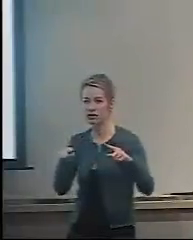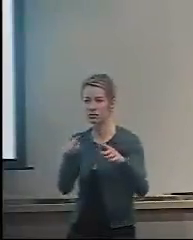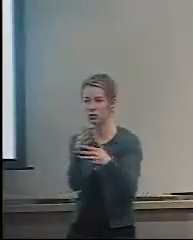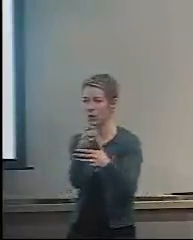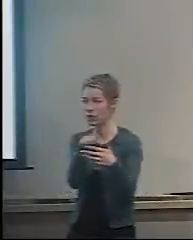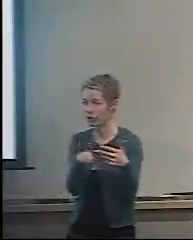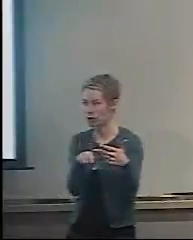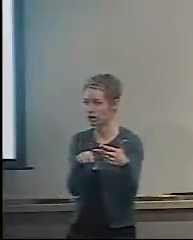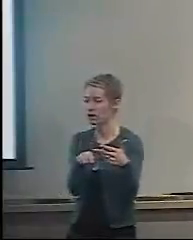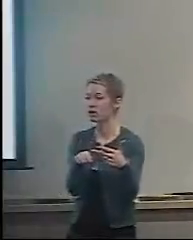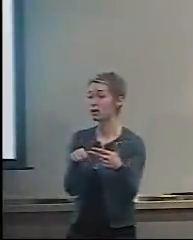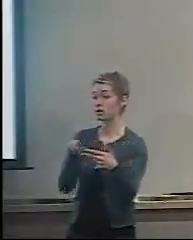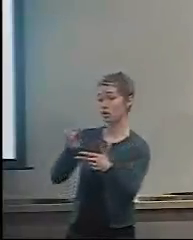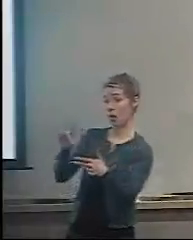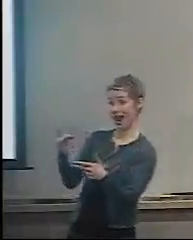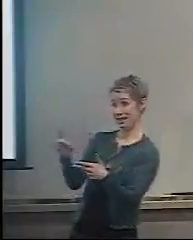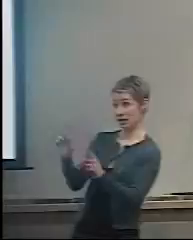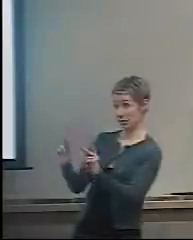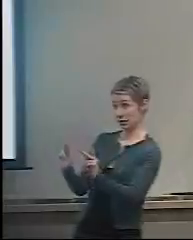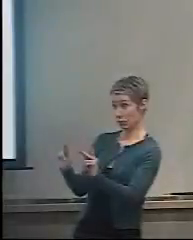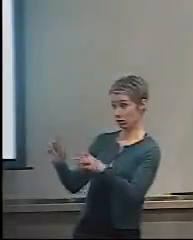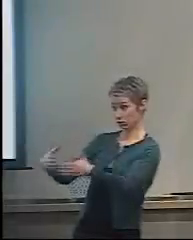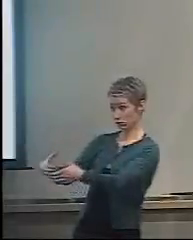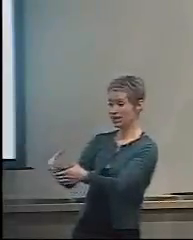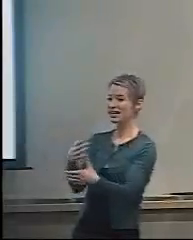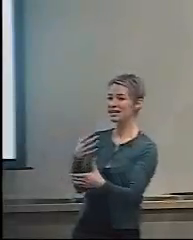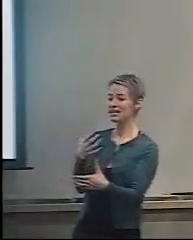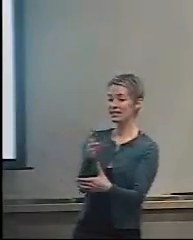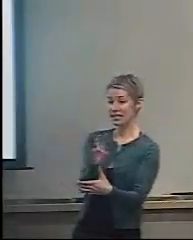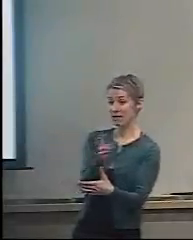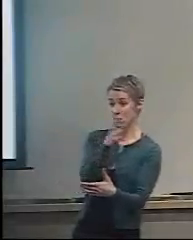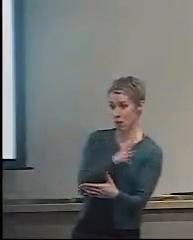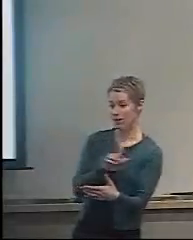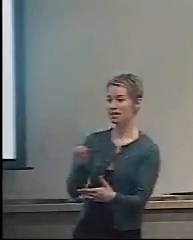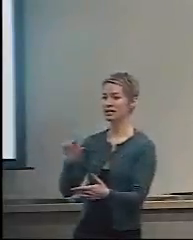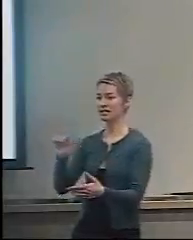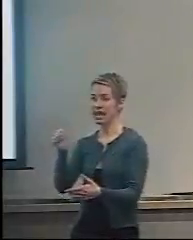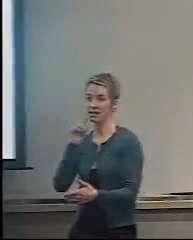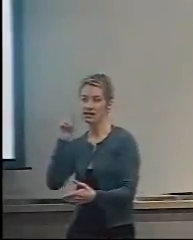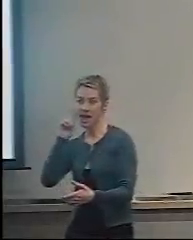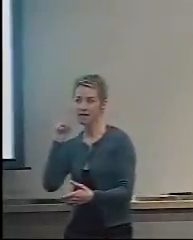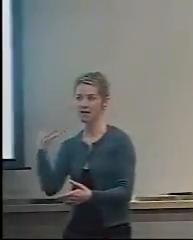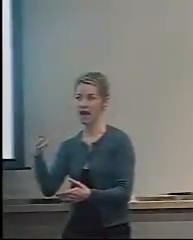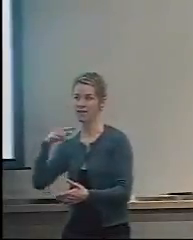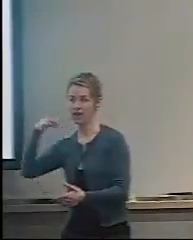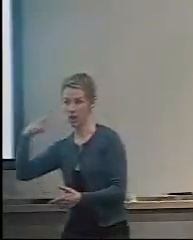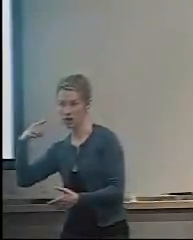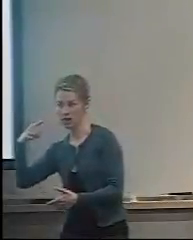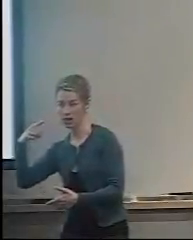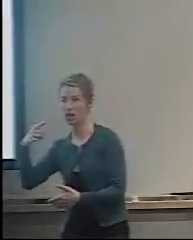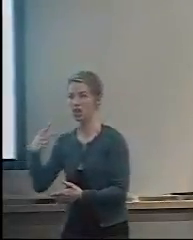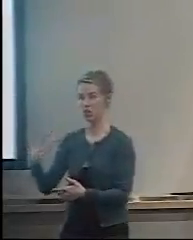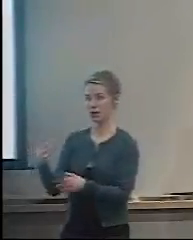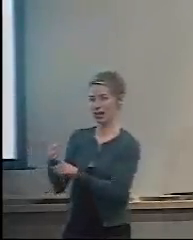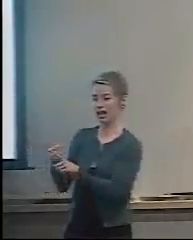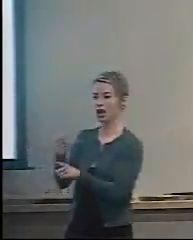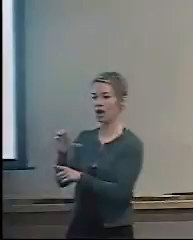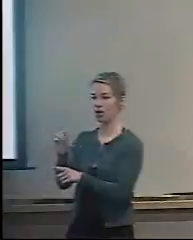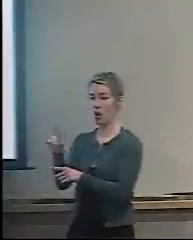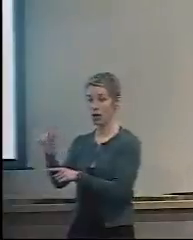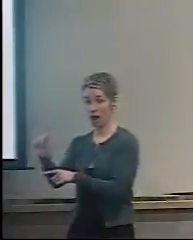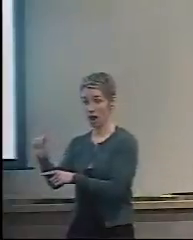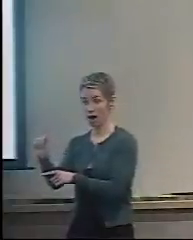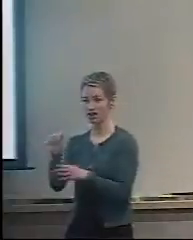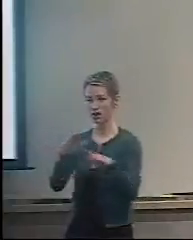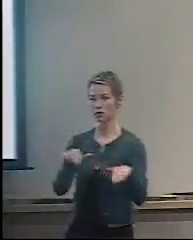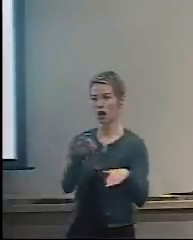We looked at 18 participants, 7 were women, 10 were deaf, 5 hearing, 3 were children of deaf adults, and all were fluent